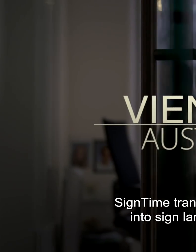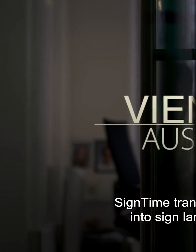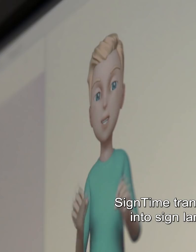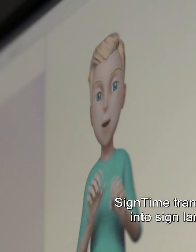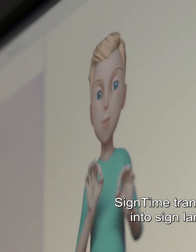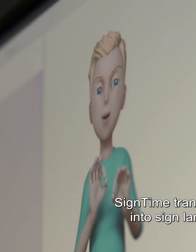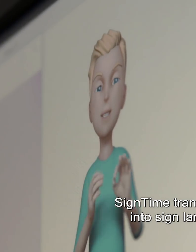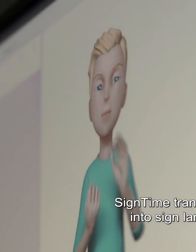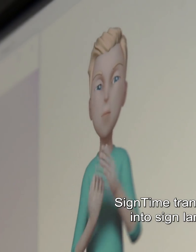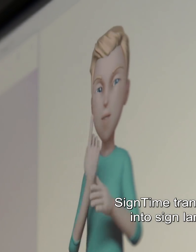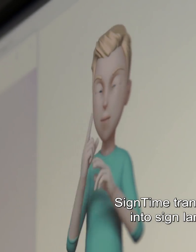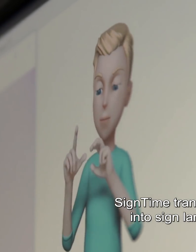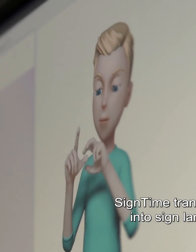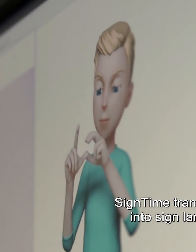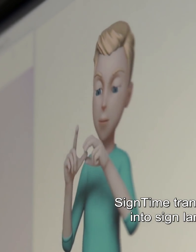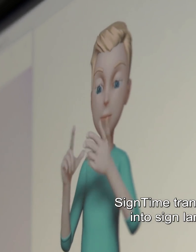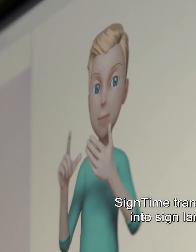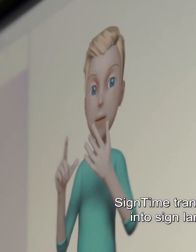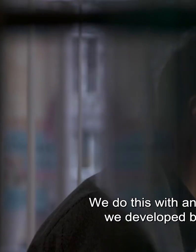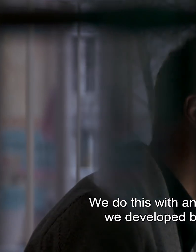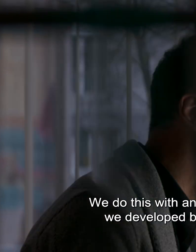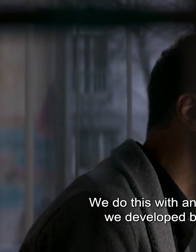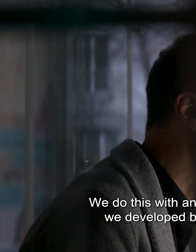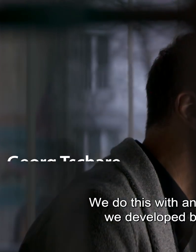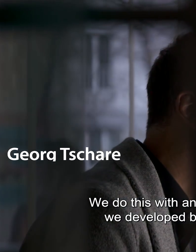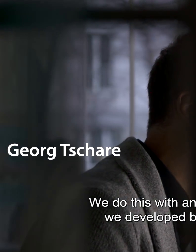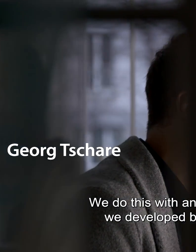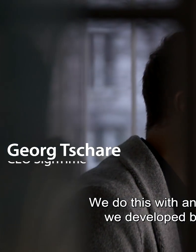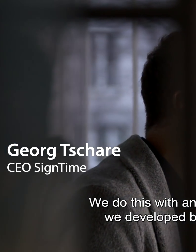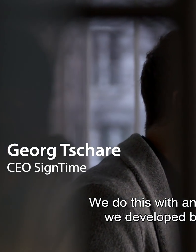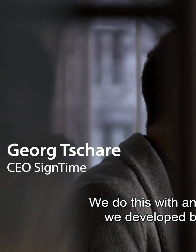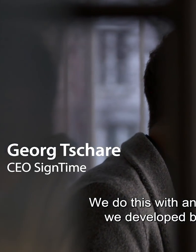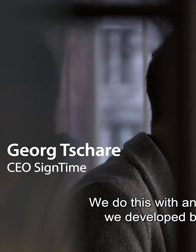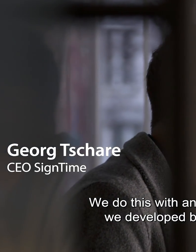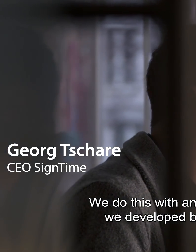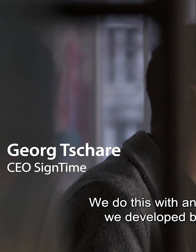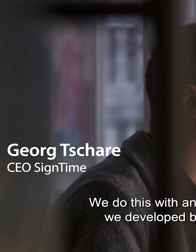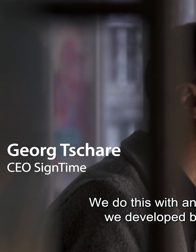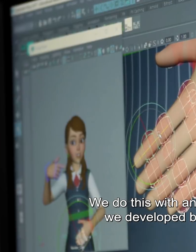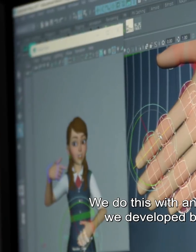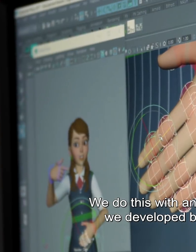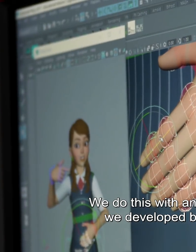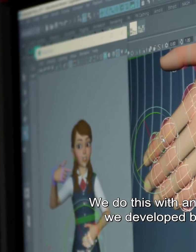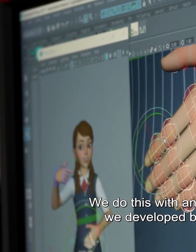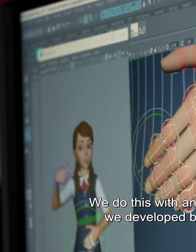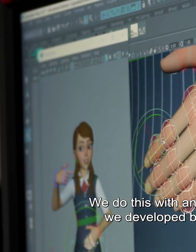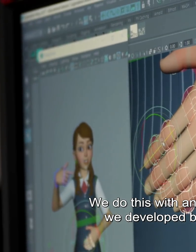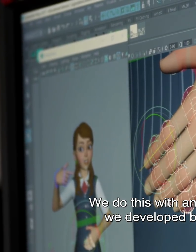SignTime translates texts into sign language. We do this with an avatar system we developed by ourselves.